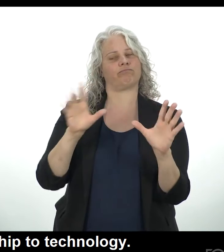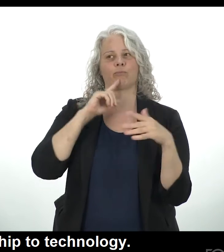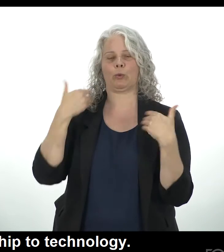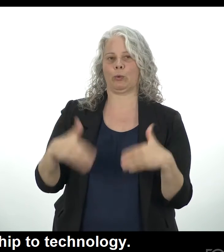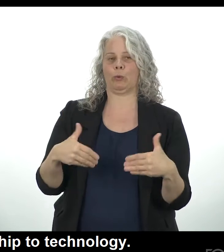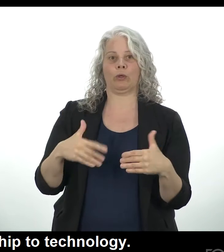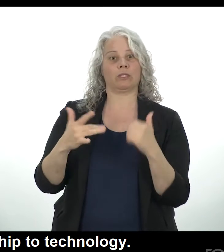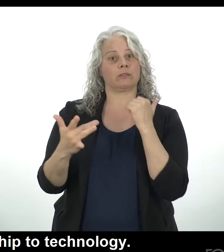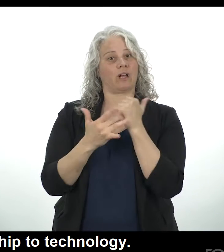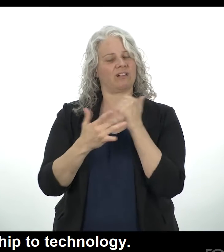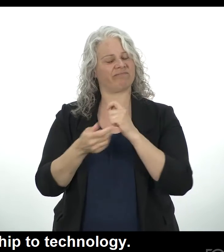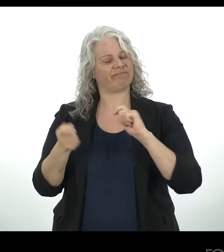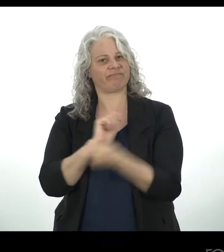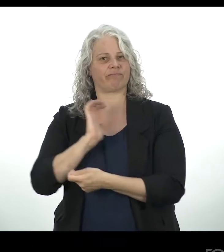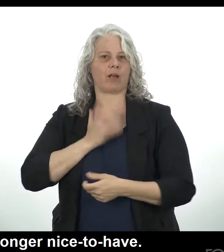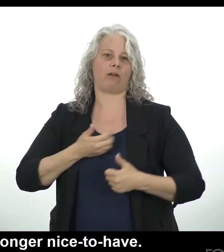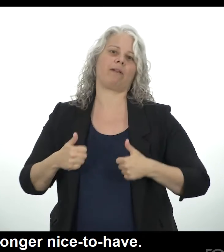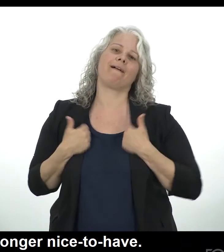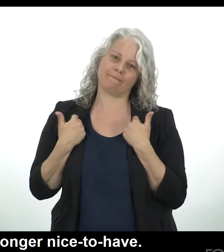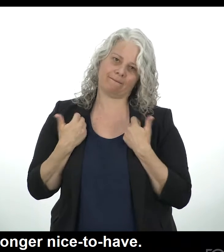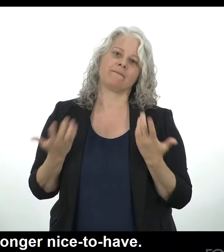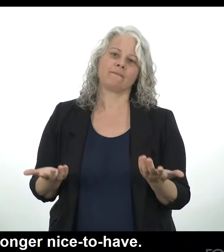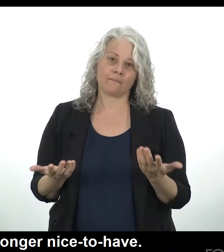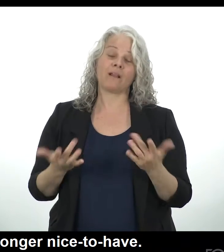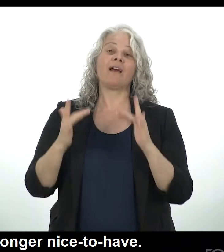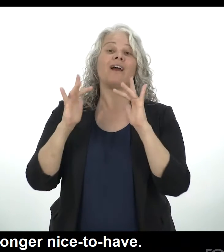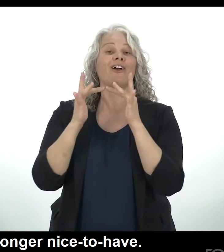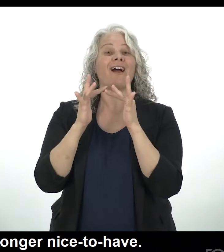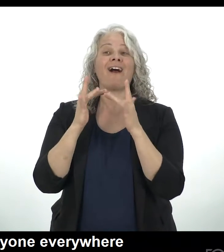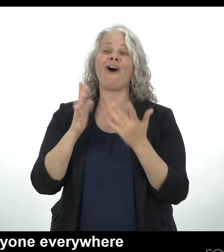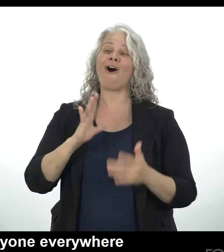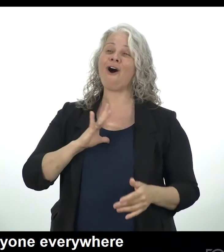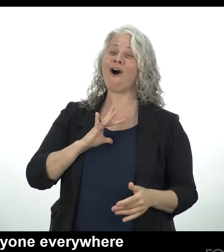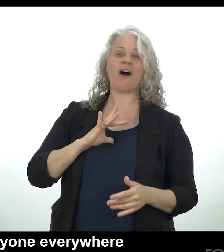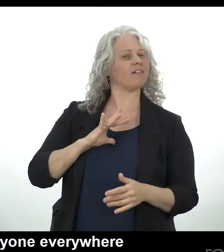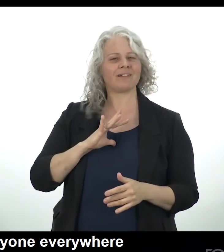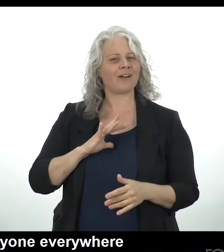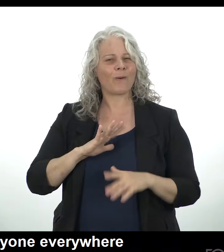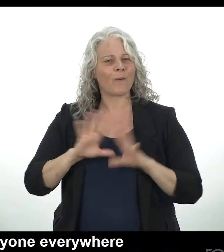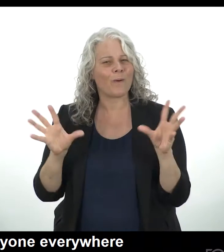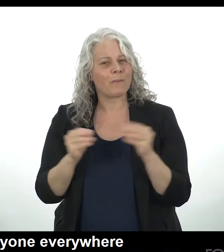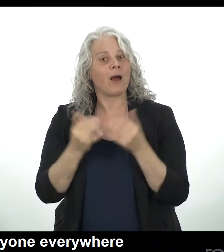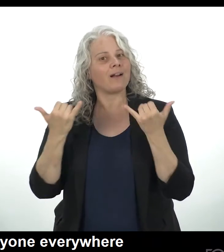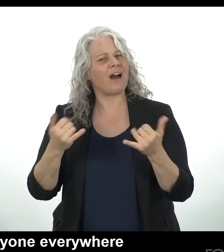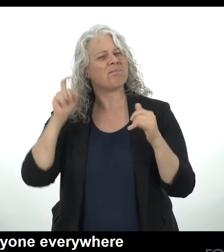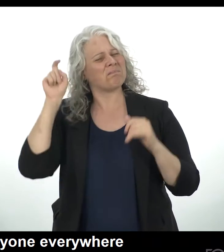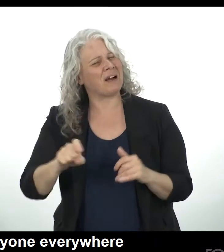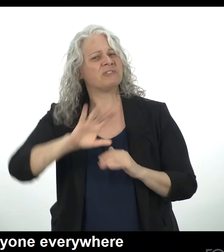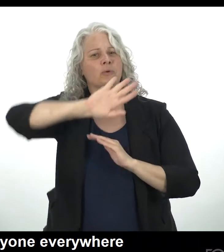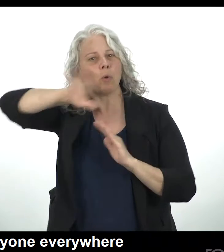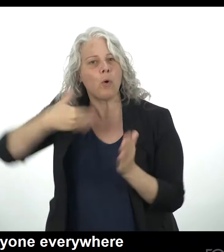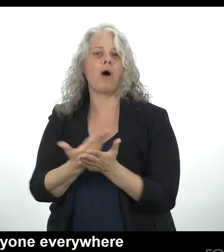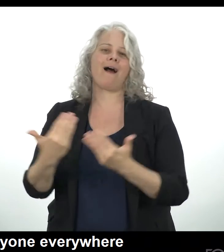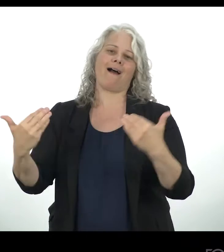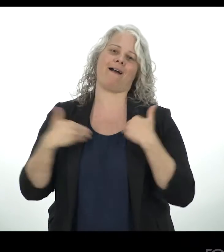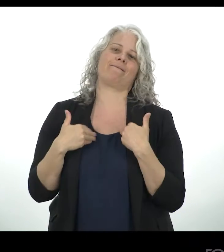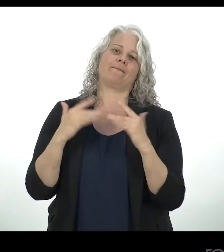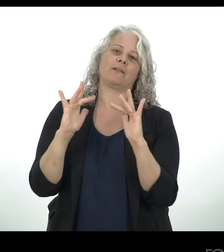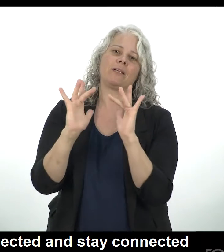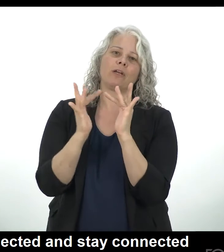our relationship to technology. You know, broadband is no longer nice to have, it is need to have for everyone,